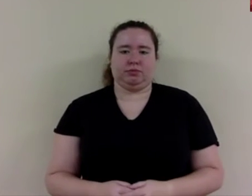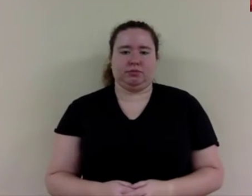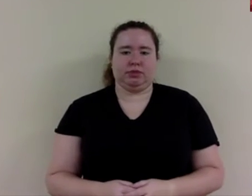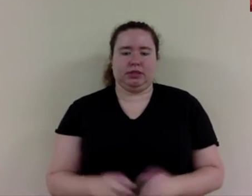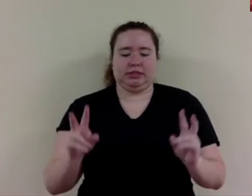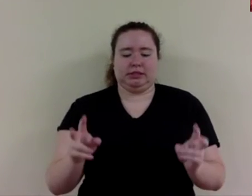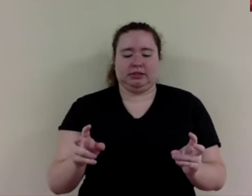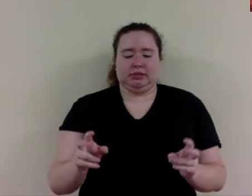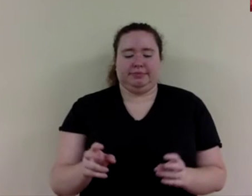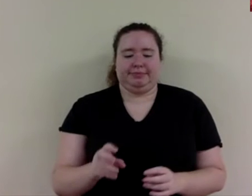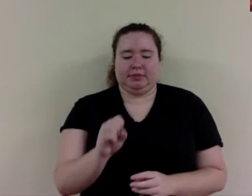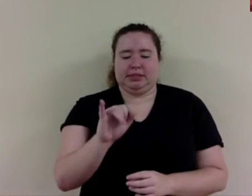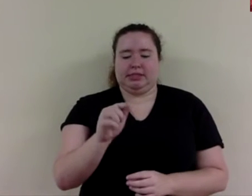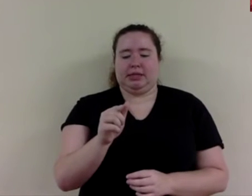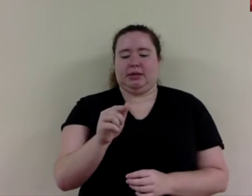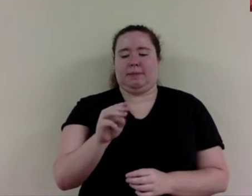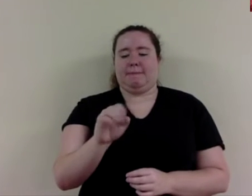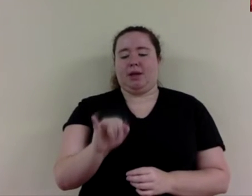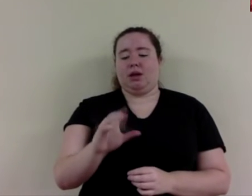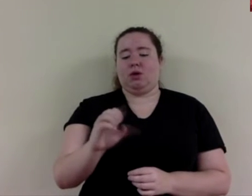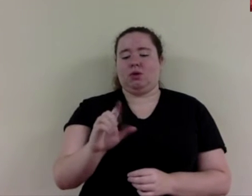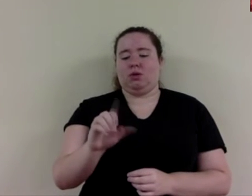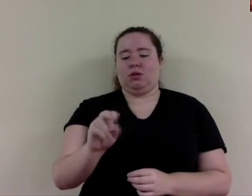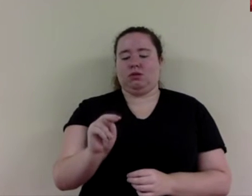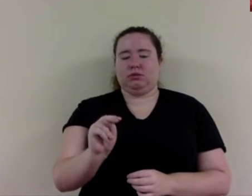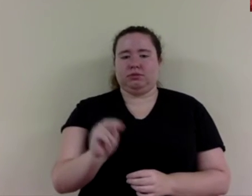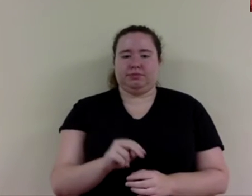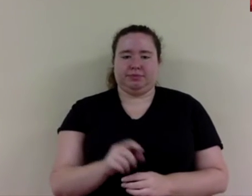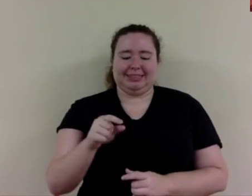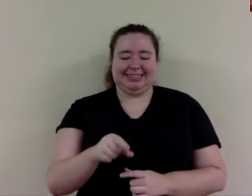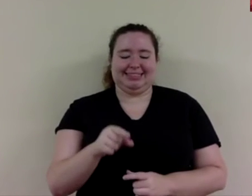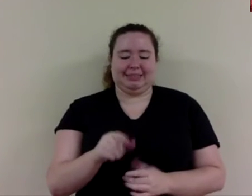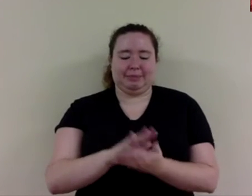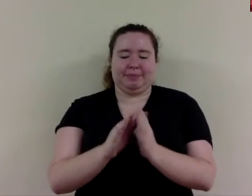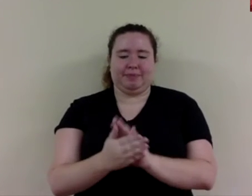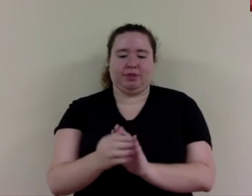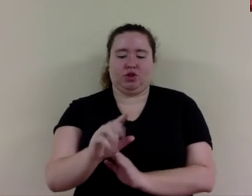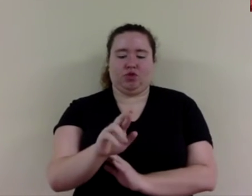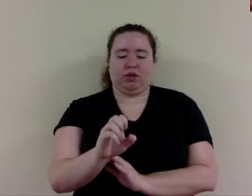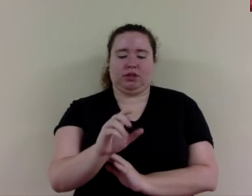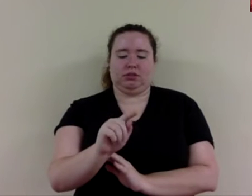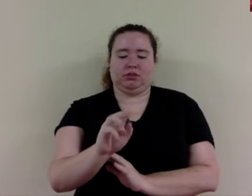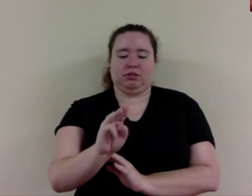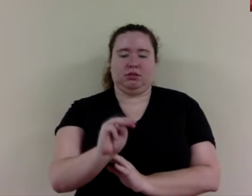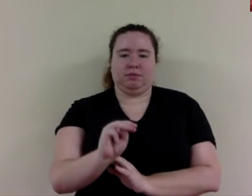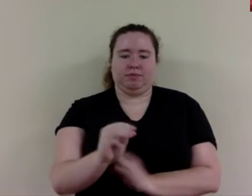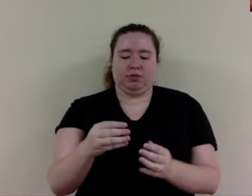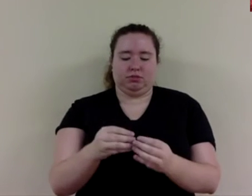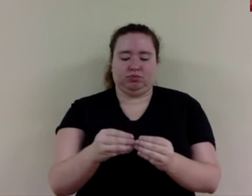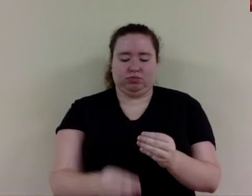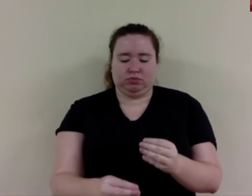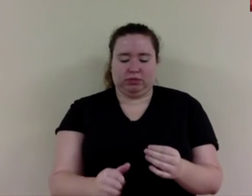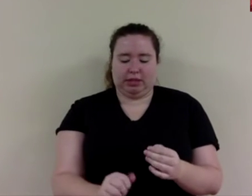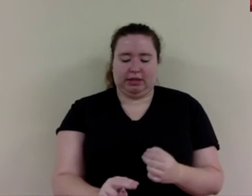known as the sigmoid colon. And last but not least, the sigmoid colon will deliver feces to the rectum, and then the rectum will deliver feces